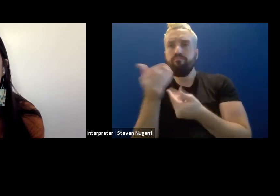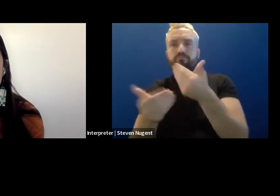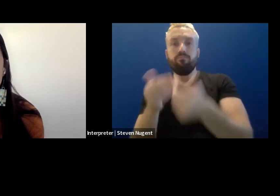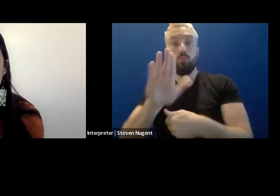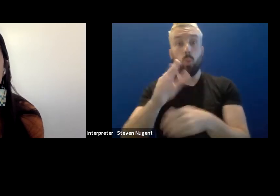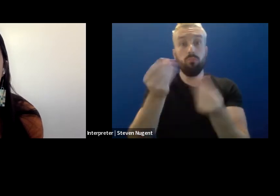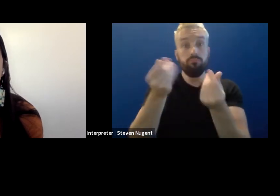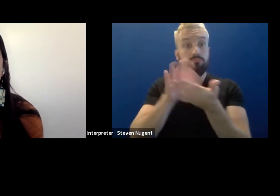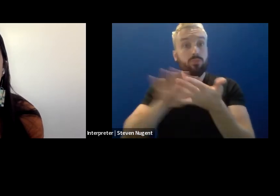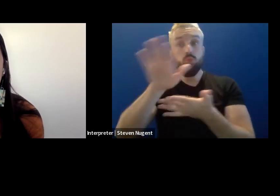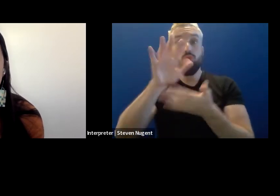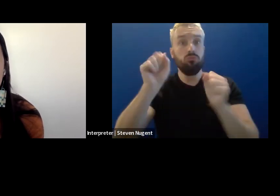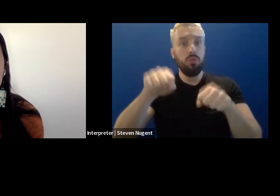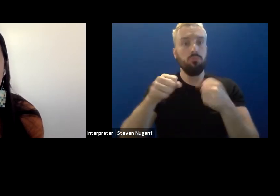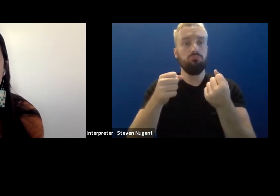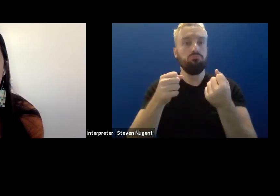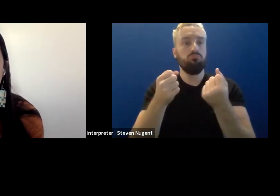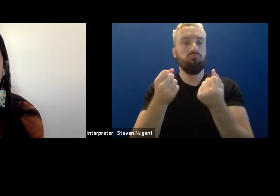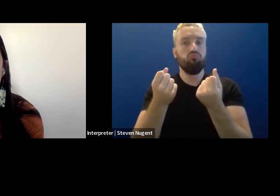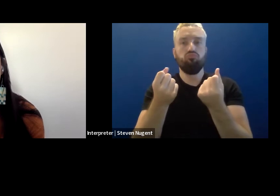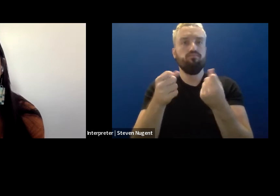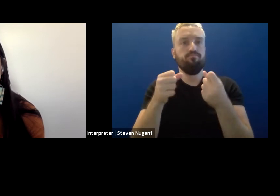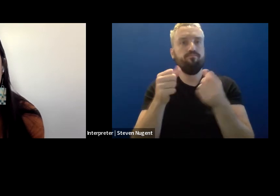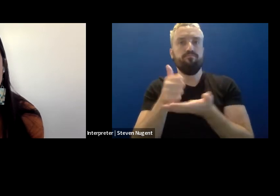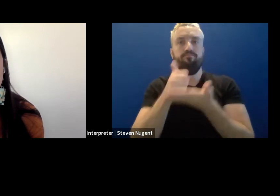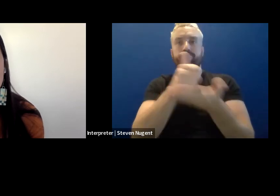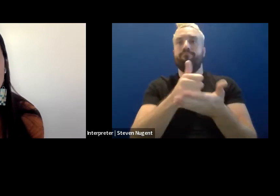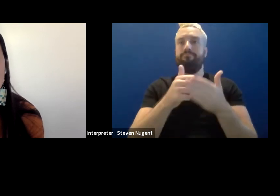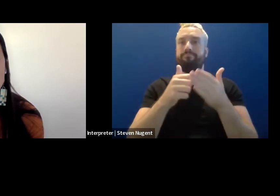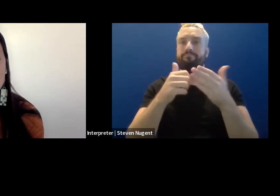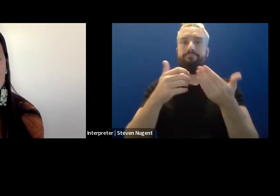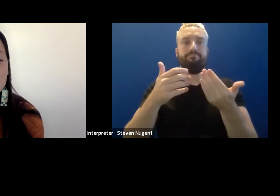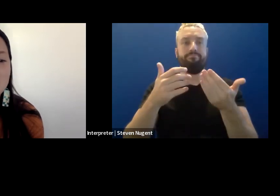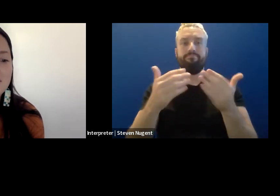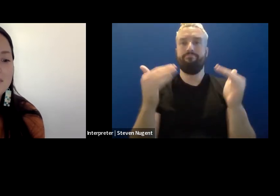your partnership can take to facilitate equity in these processes.